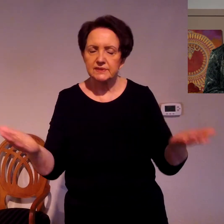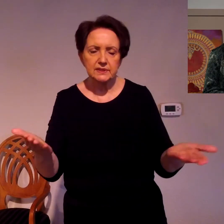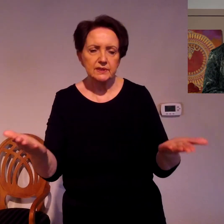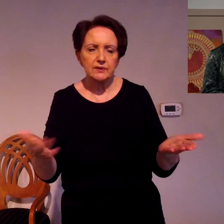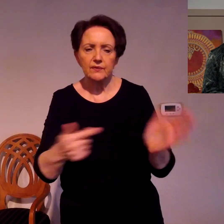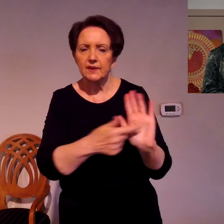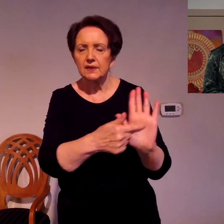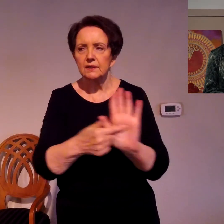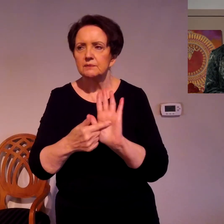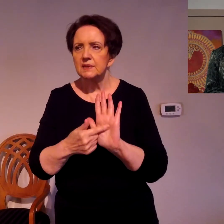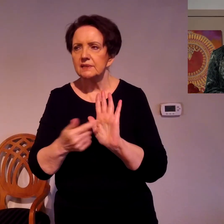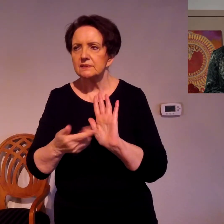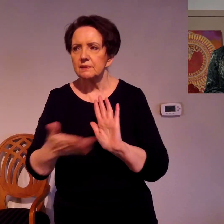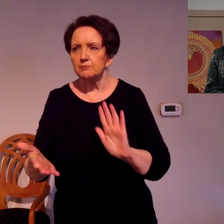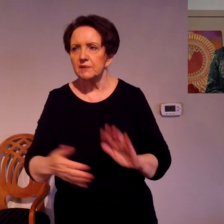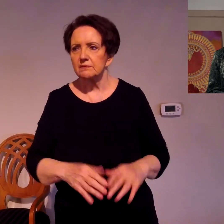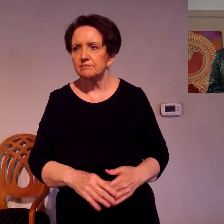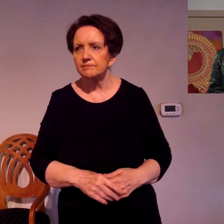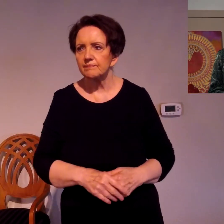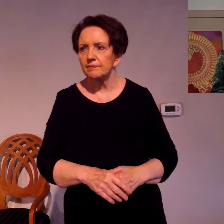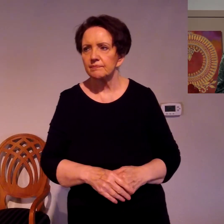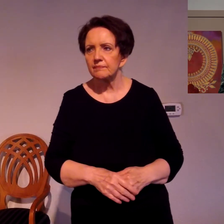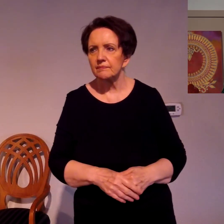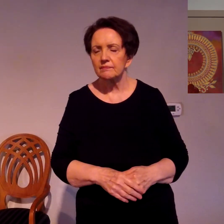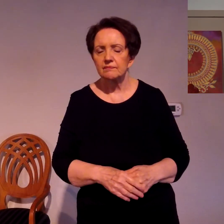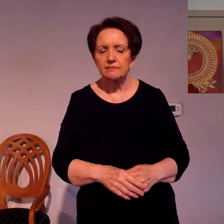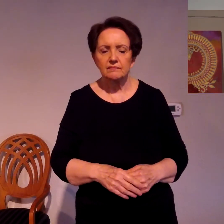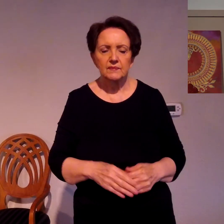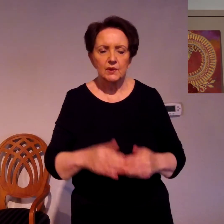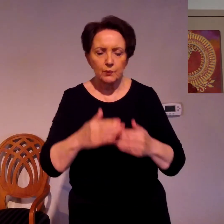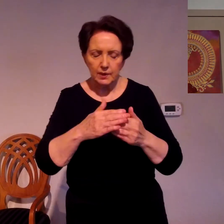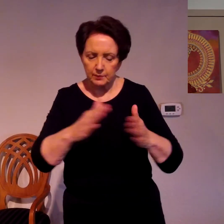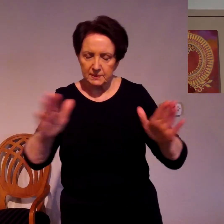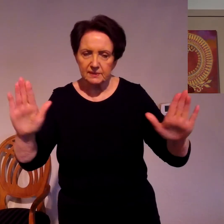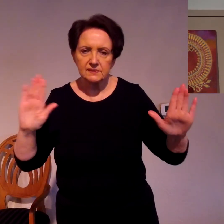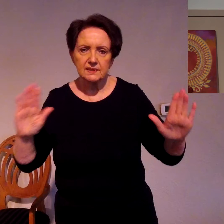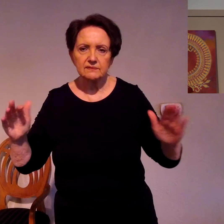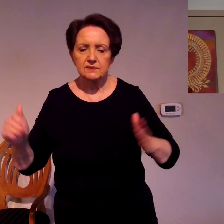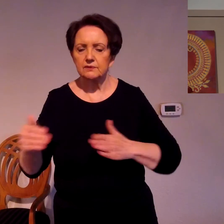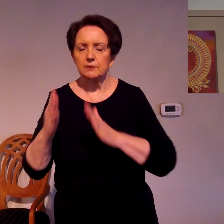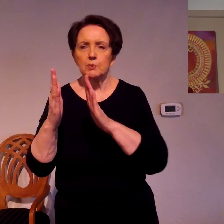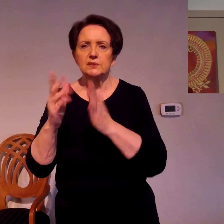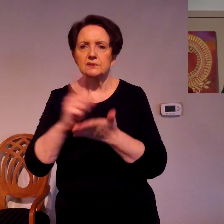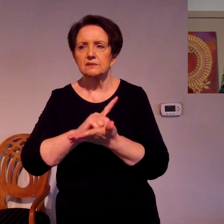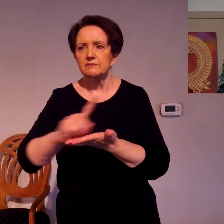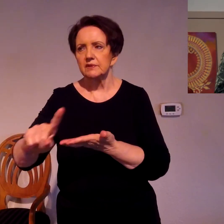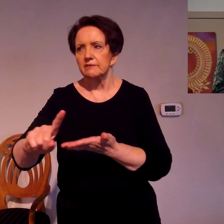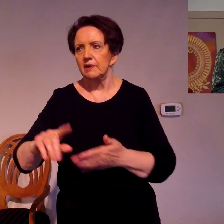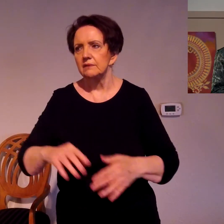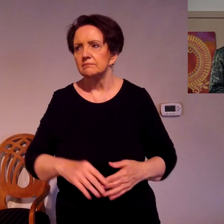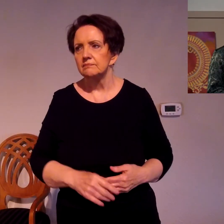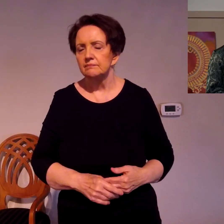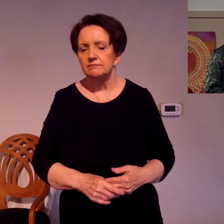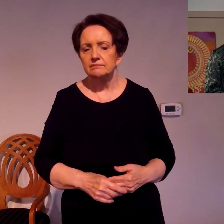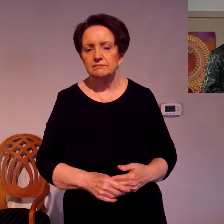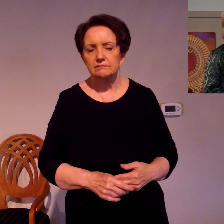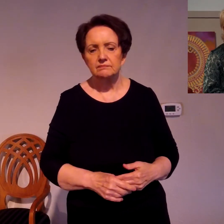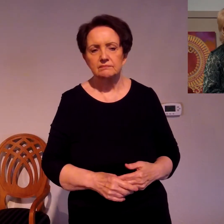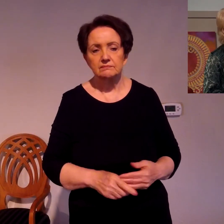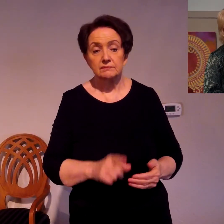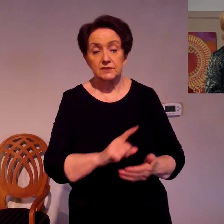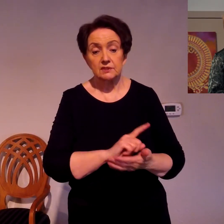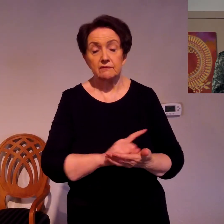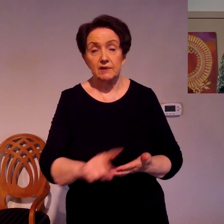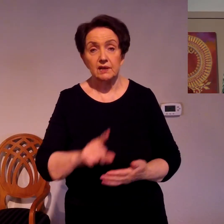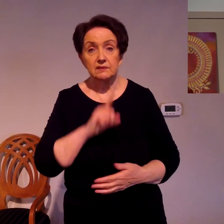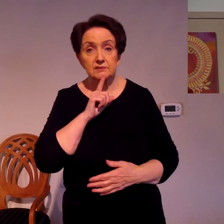illuminates something, and we open ourselves to the presence of the divine. The divine, which is in